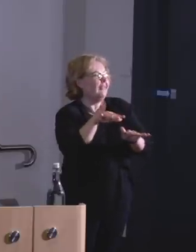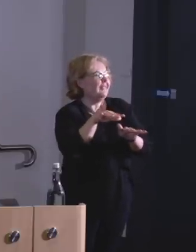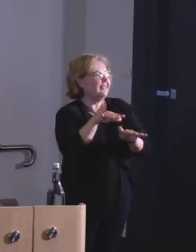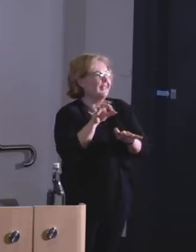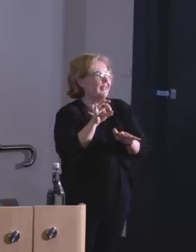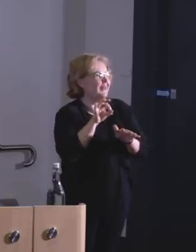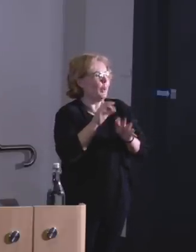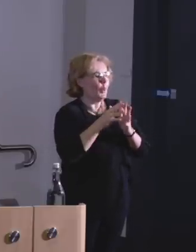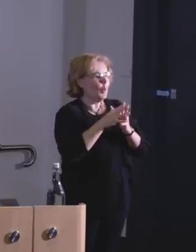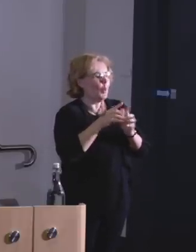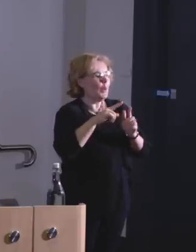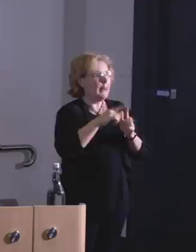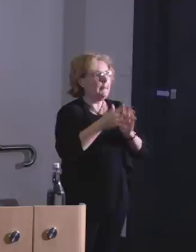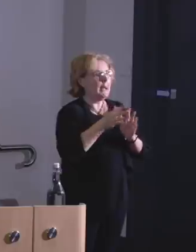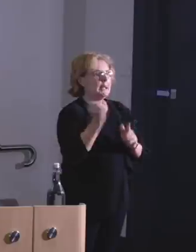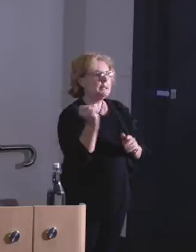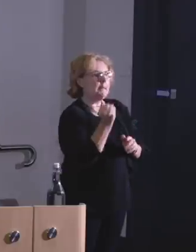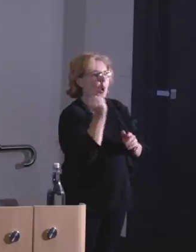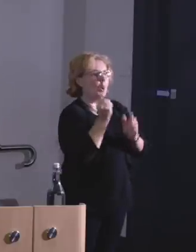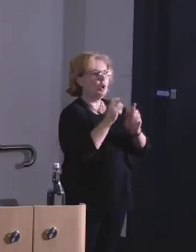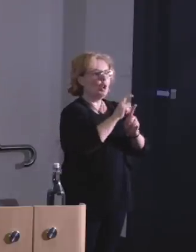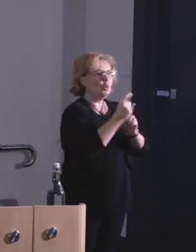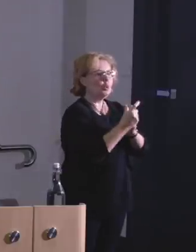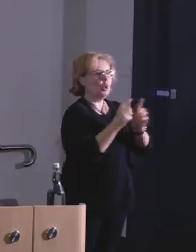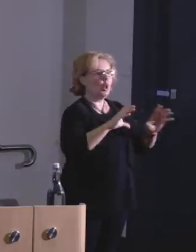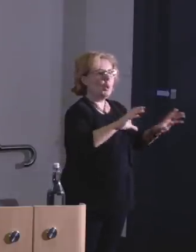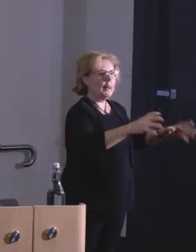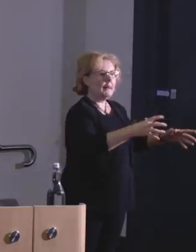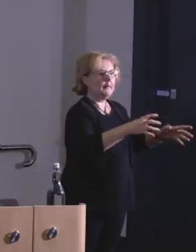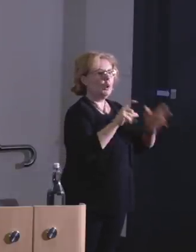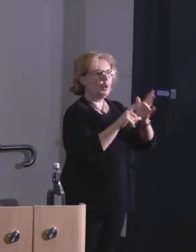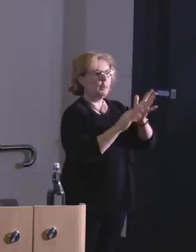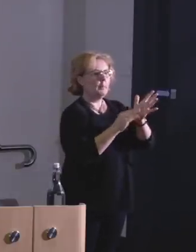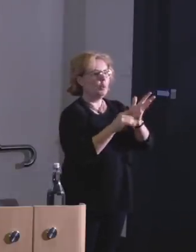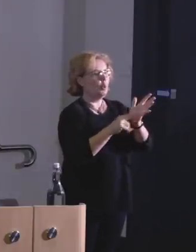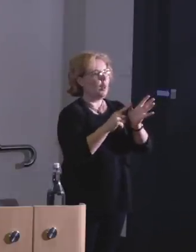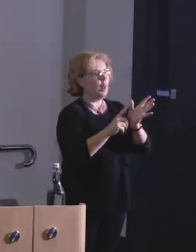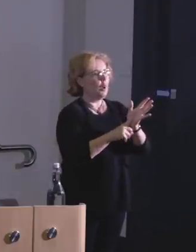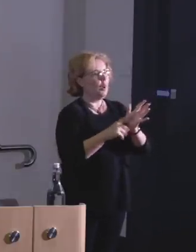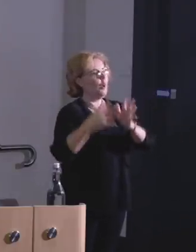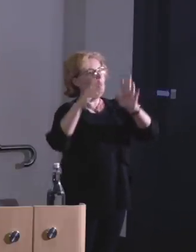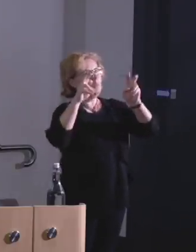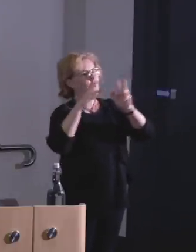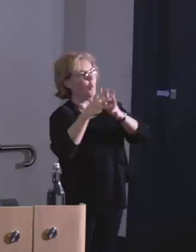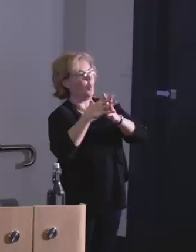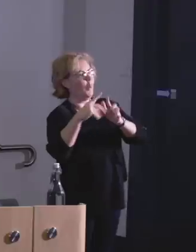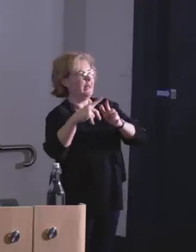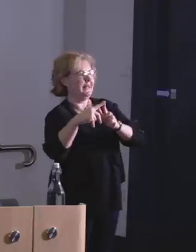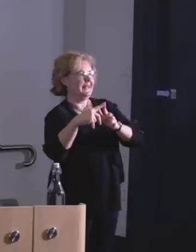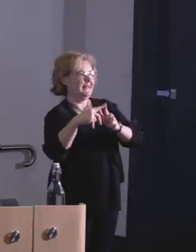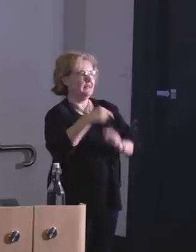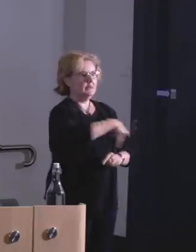it's the Samoan, it's the cultural, collective, communal we. And that we means that we're always